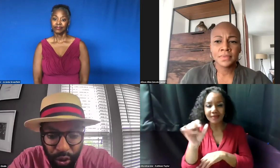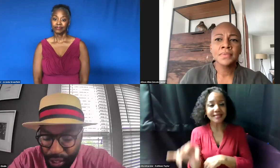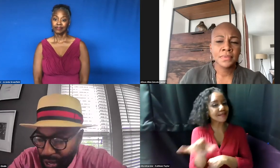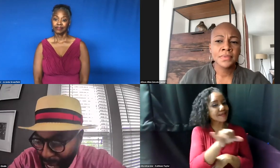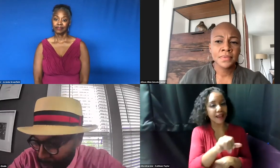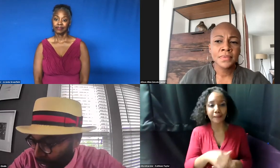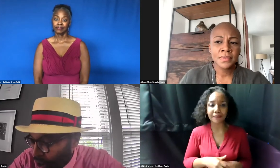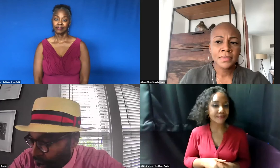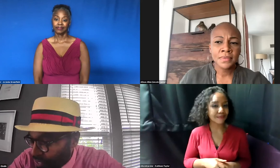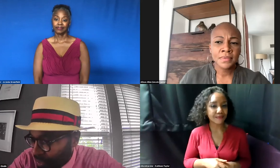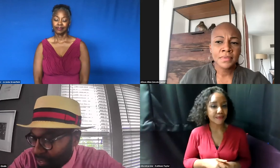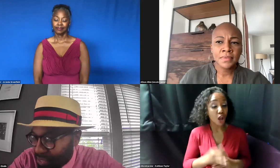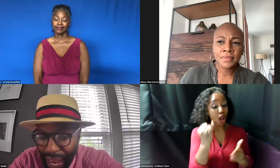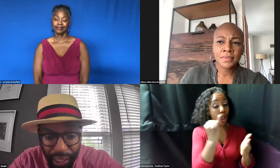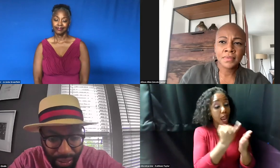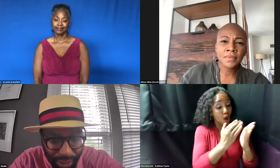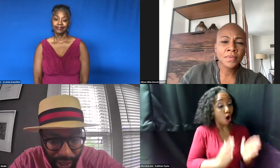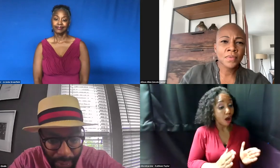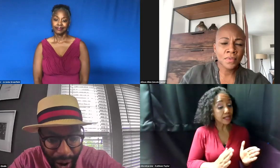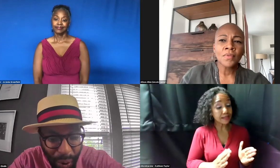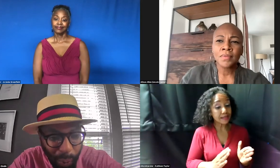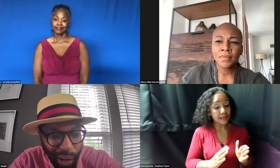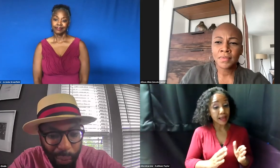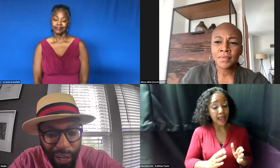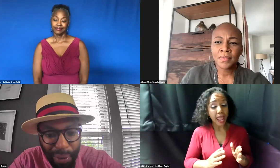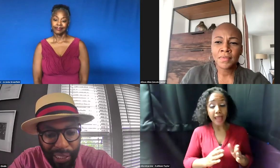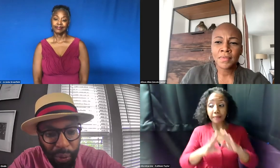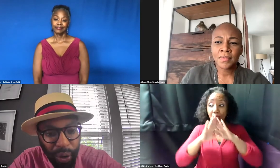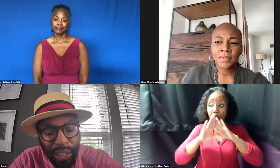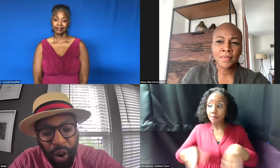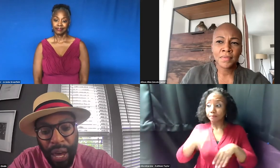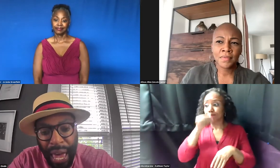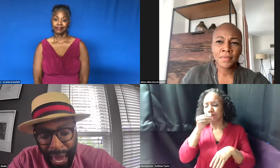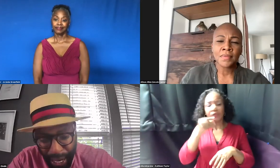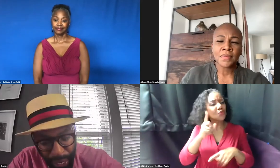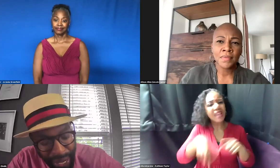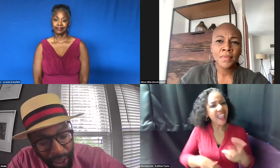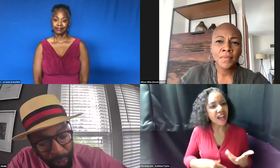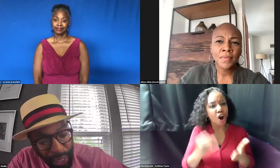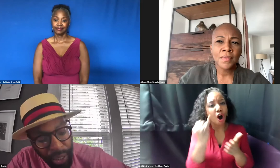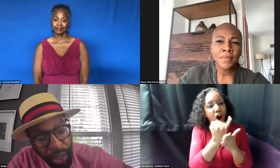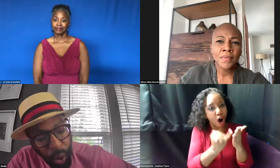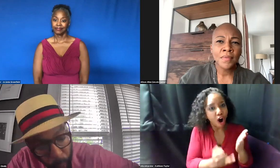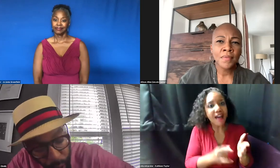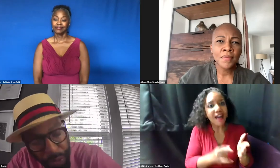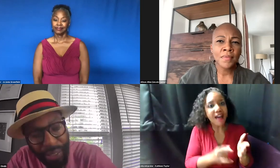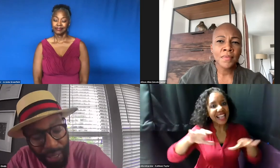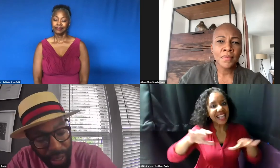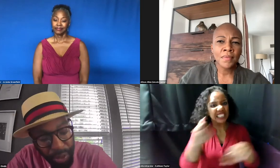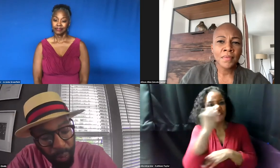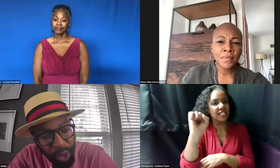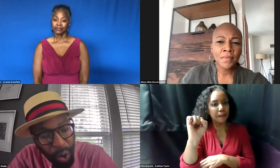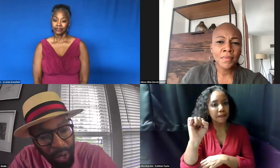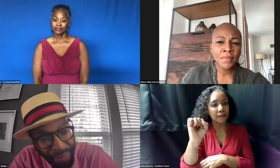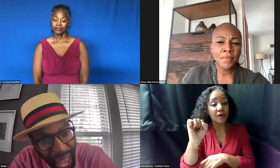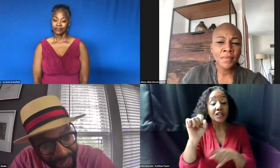Mm-hmm. So you can't be an artist and be silent about your work and what it means. And so, you know, even as we work within